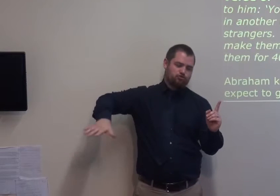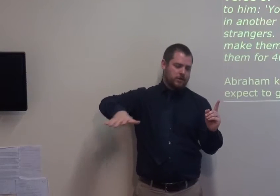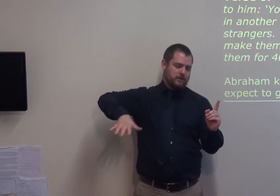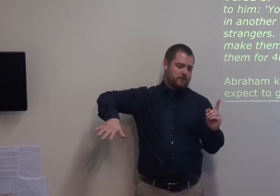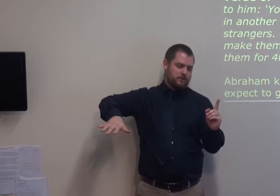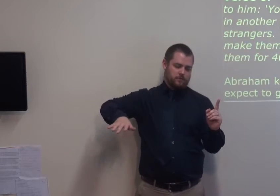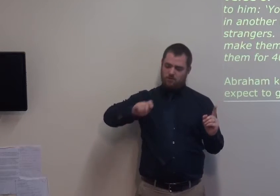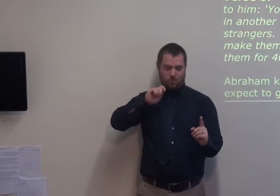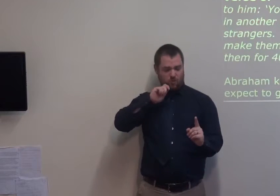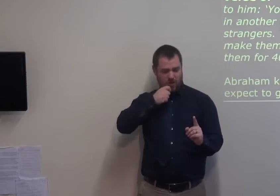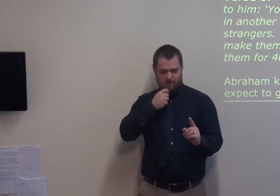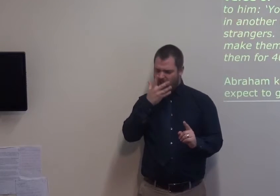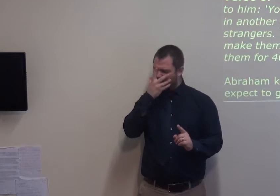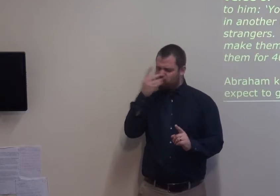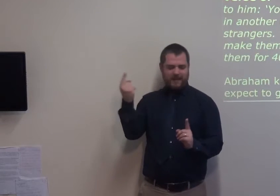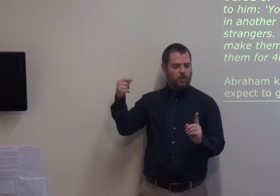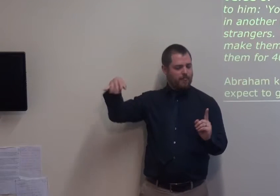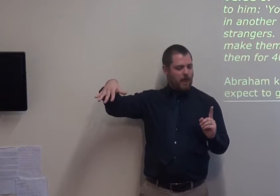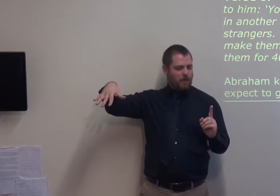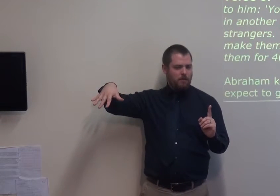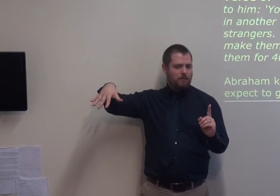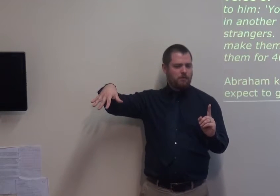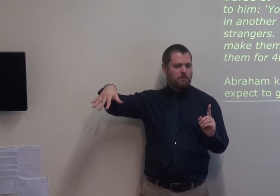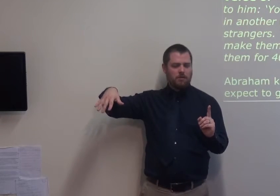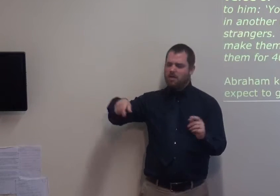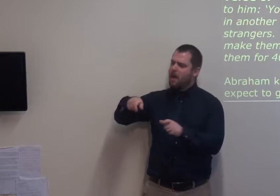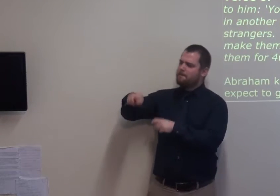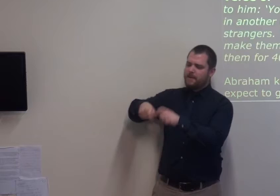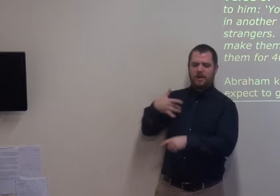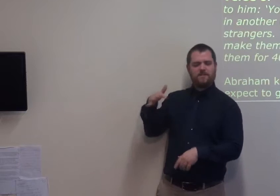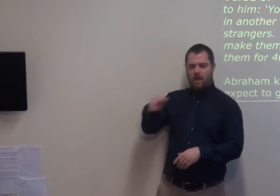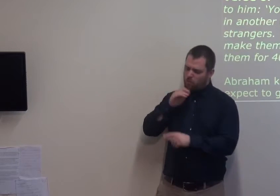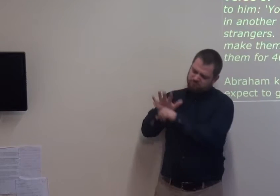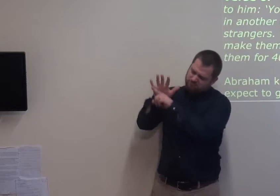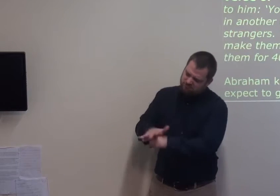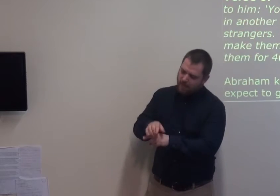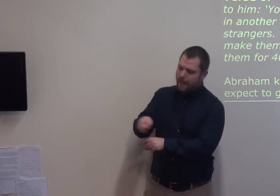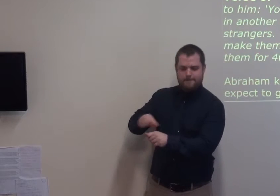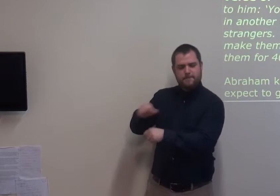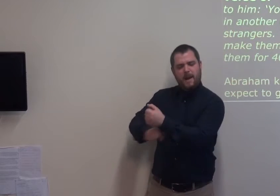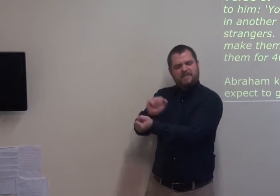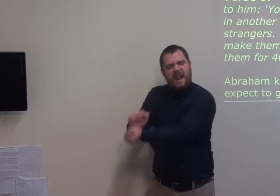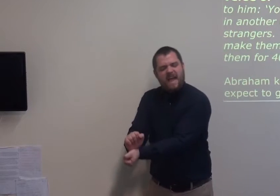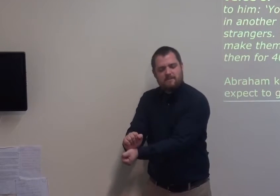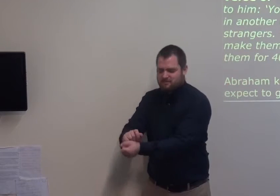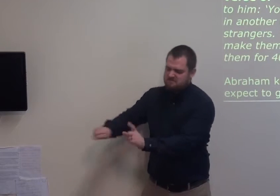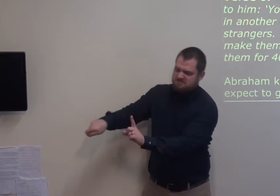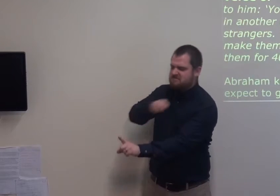They will be strangers. The people there will make them slaves and mistreat them for